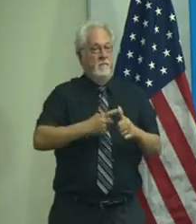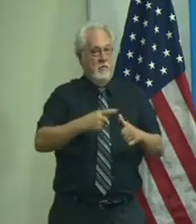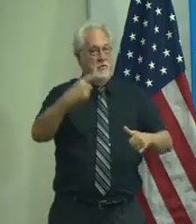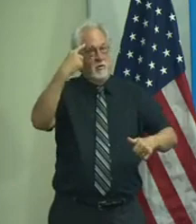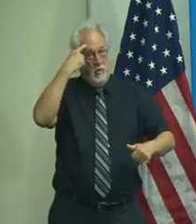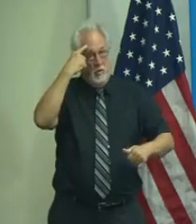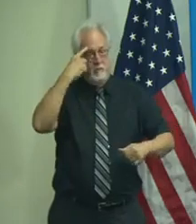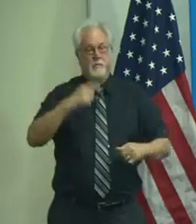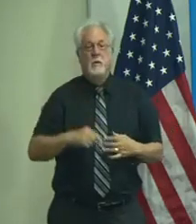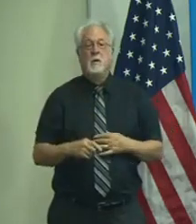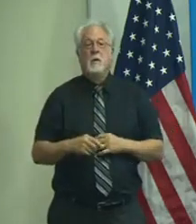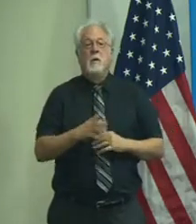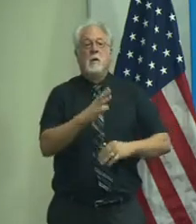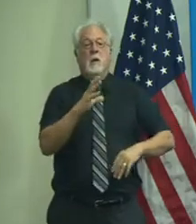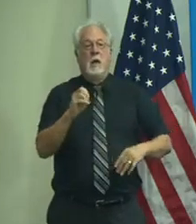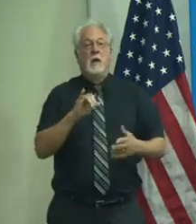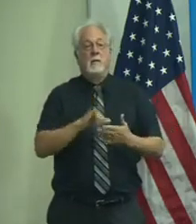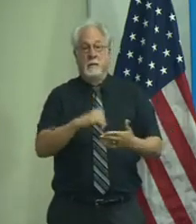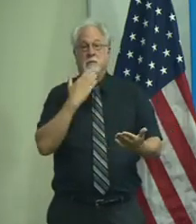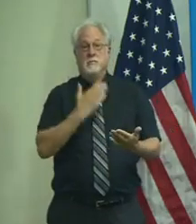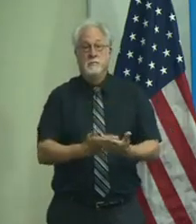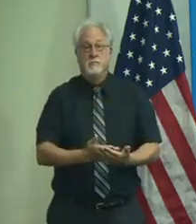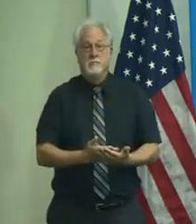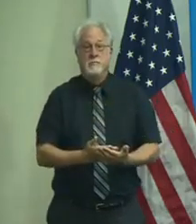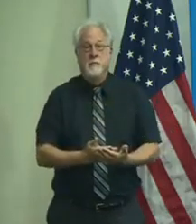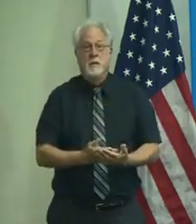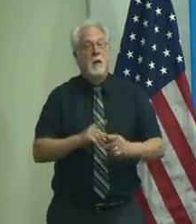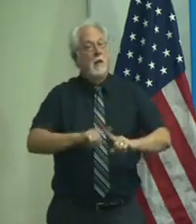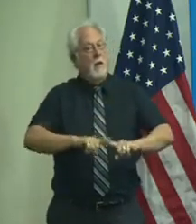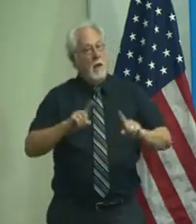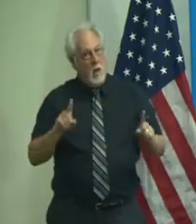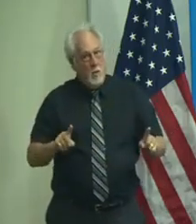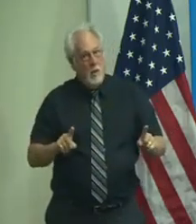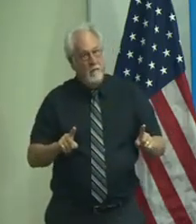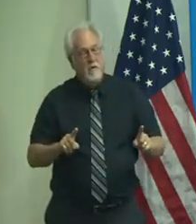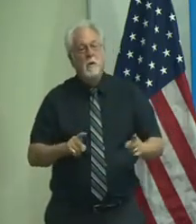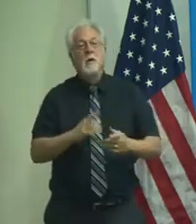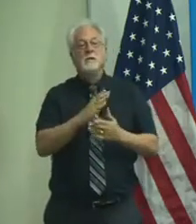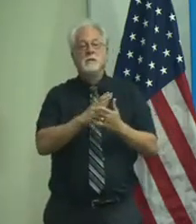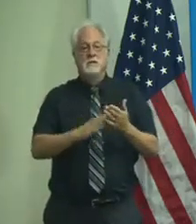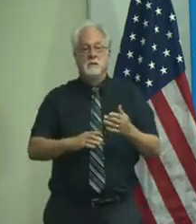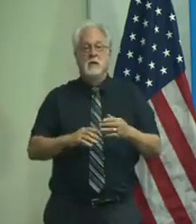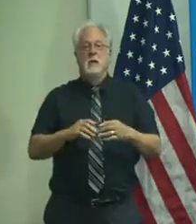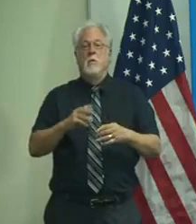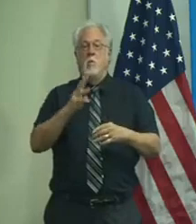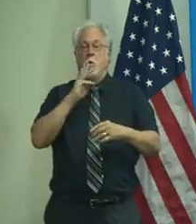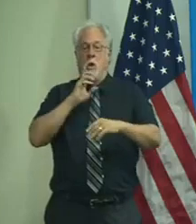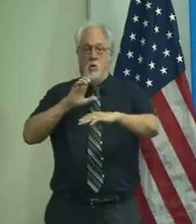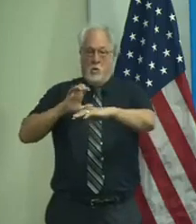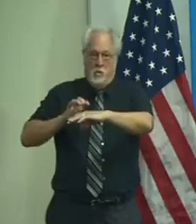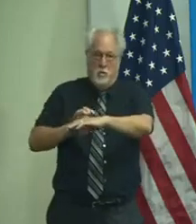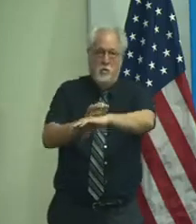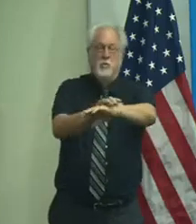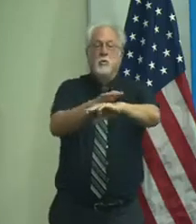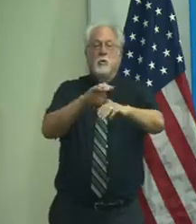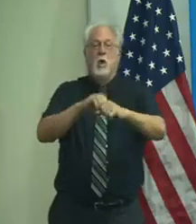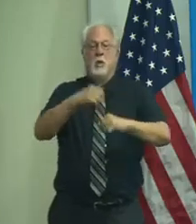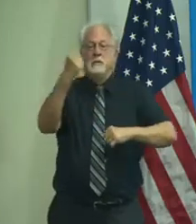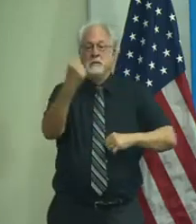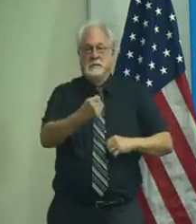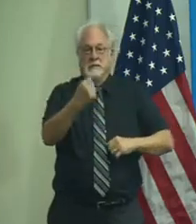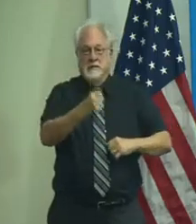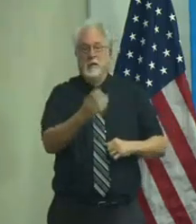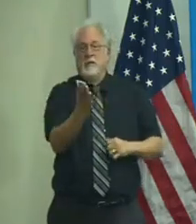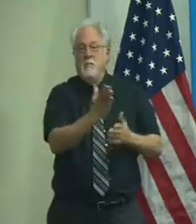forecasted, and that is a good thing. However, there will be some storm surge along the southern part of